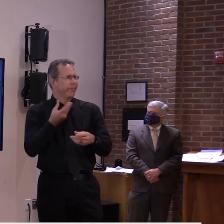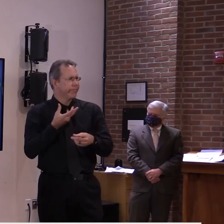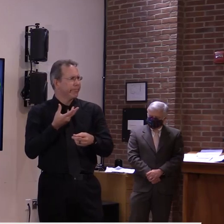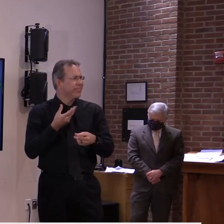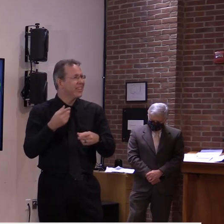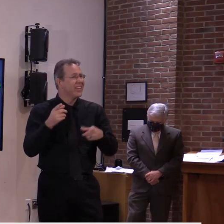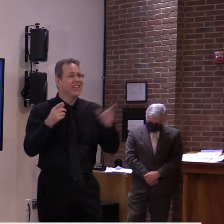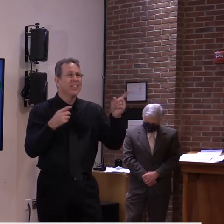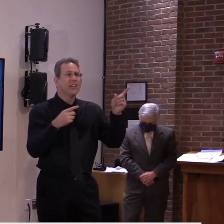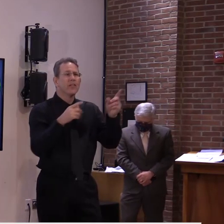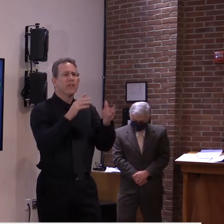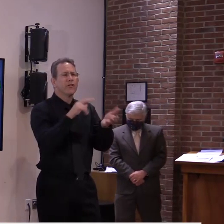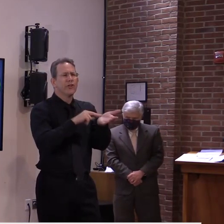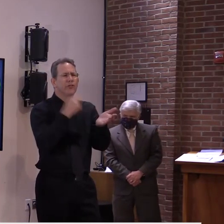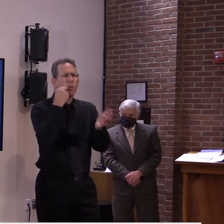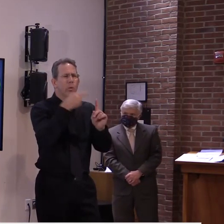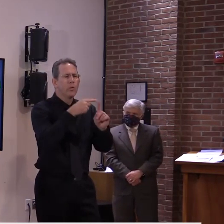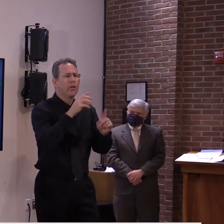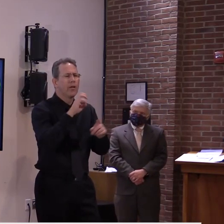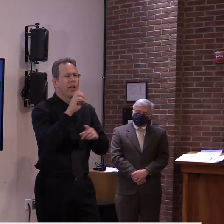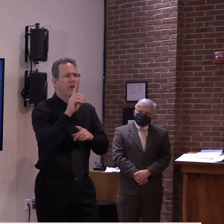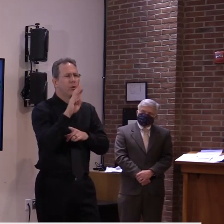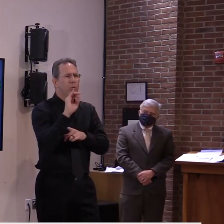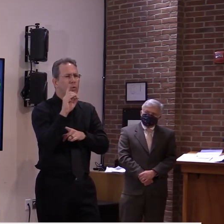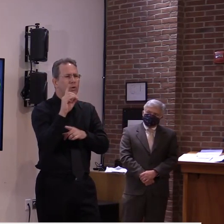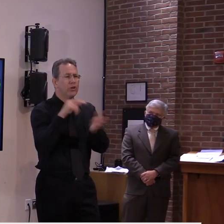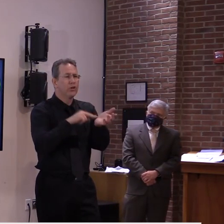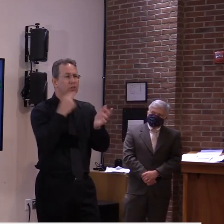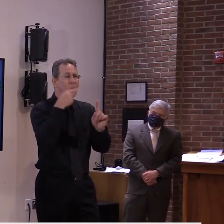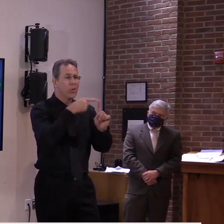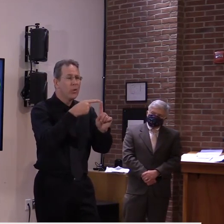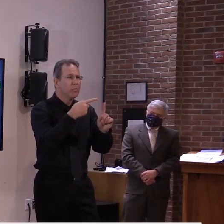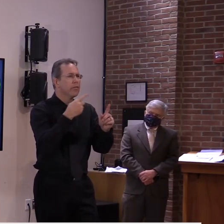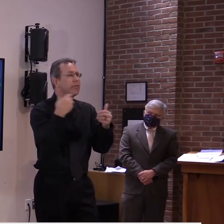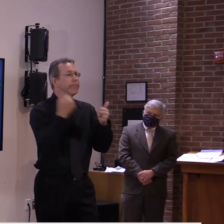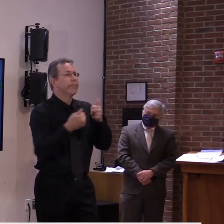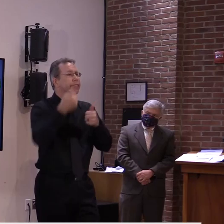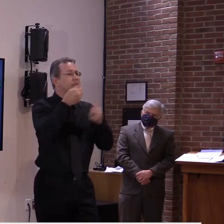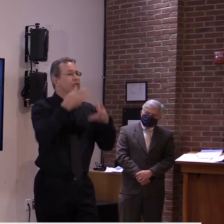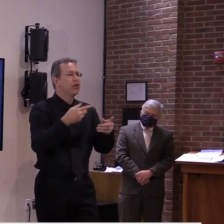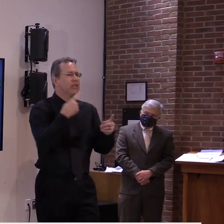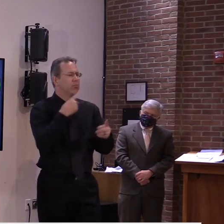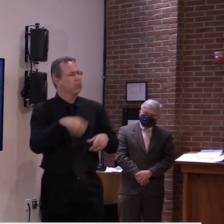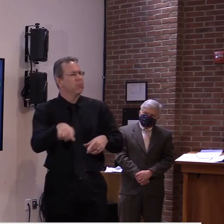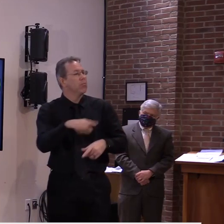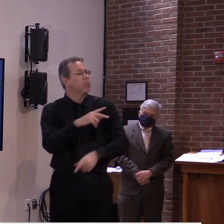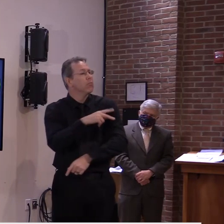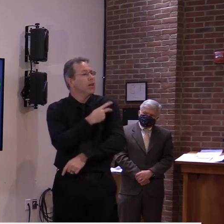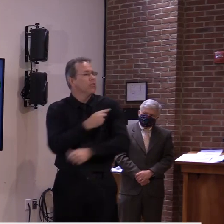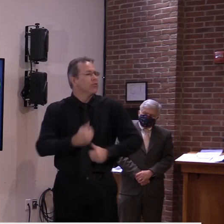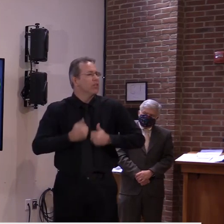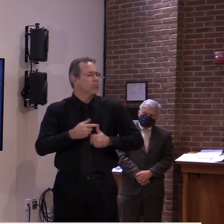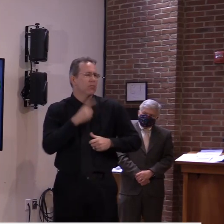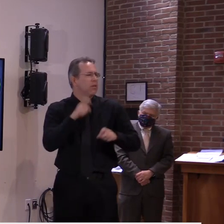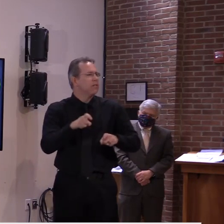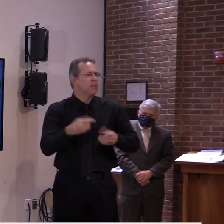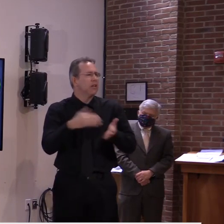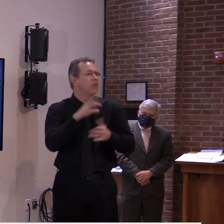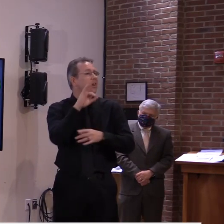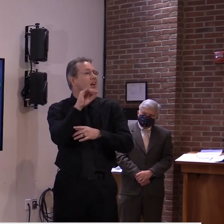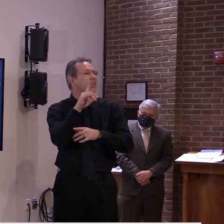days because elderly patients give off false results as they shed the virus. Are you familiar with